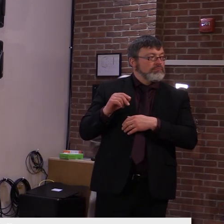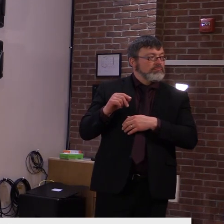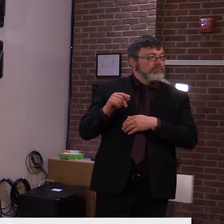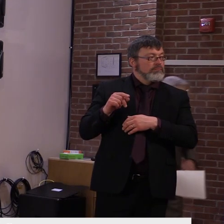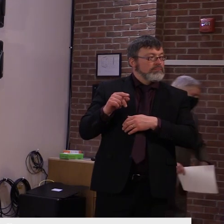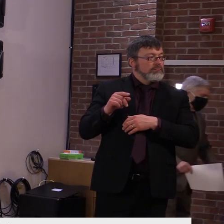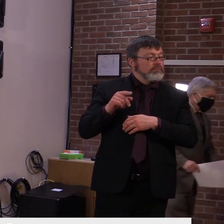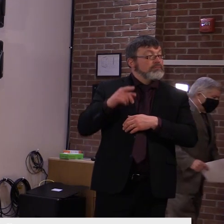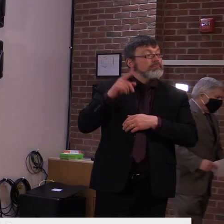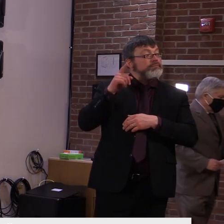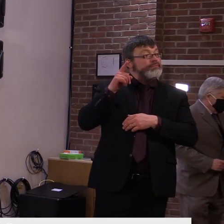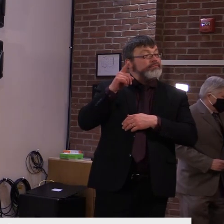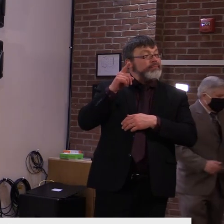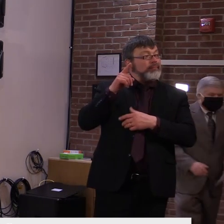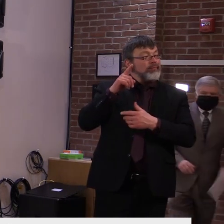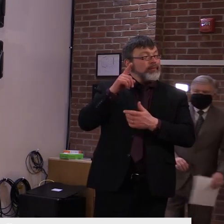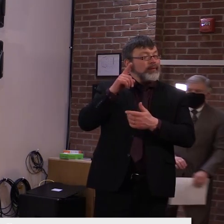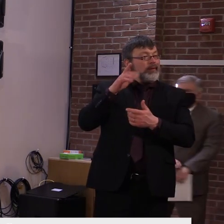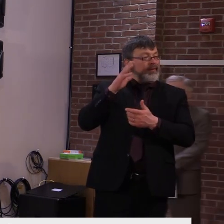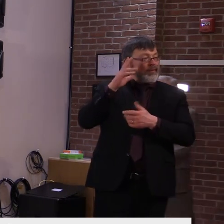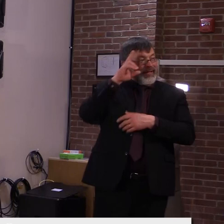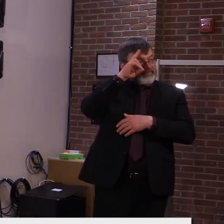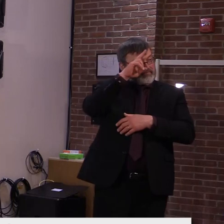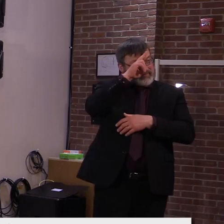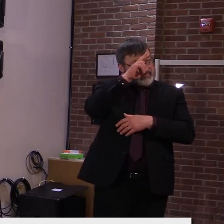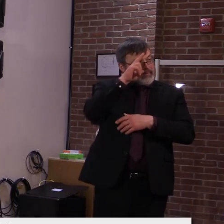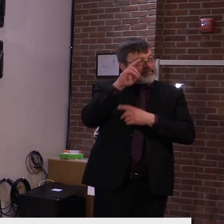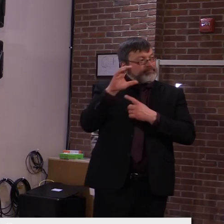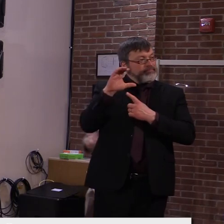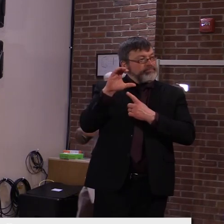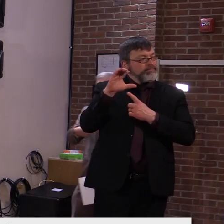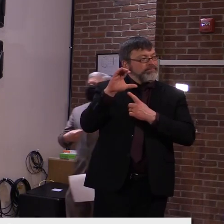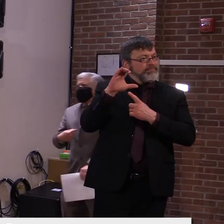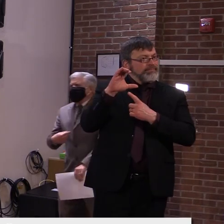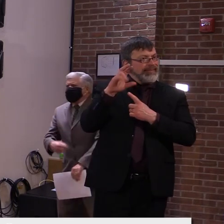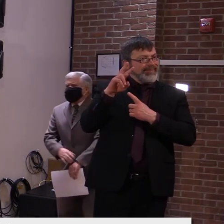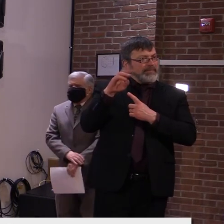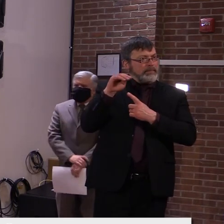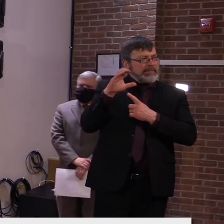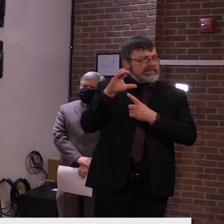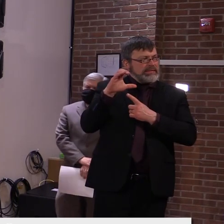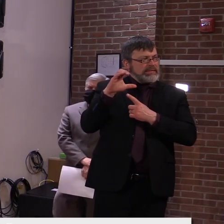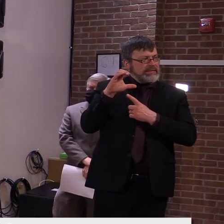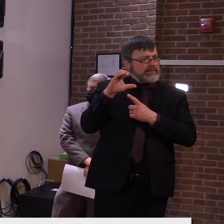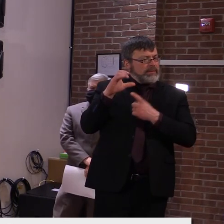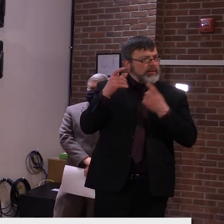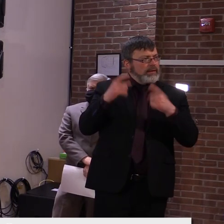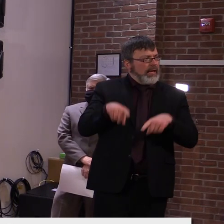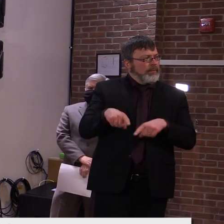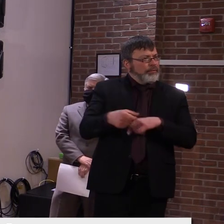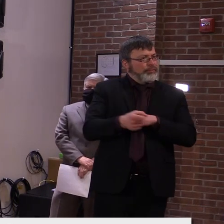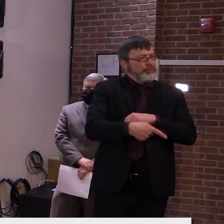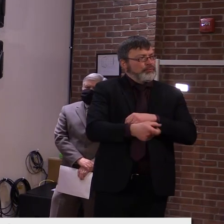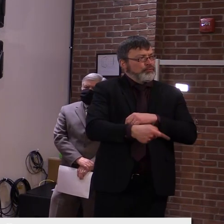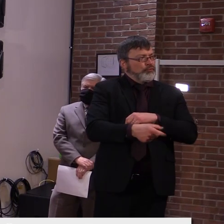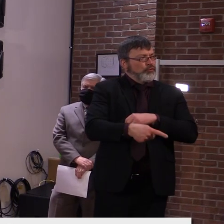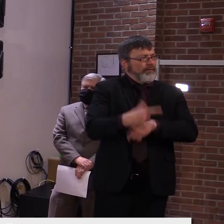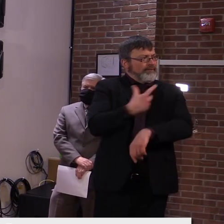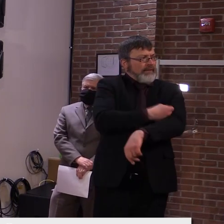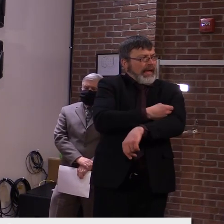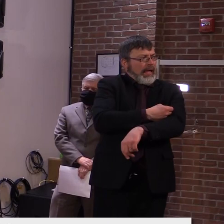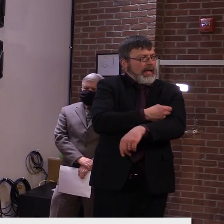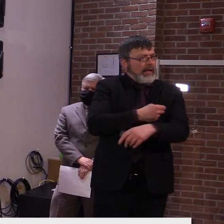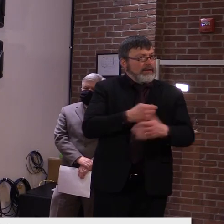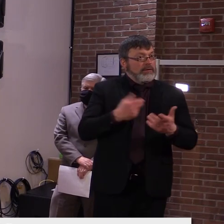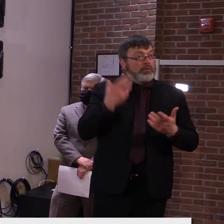Center? The Digger report cited the hospitalist saying it was because they did not have a waiting list